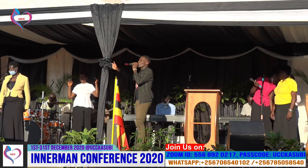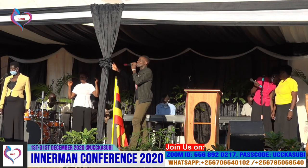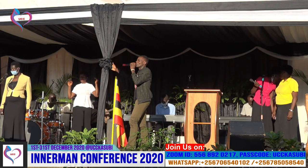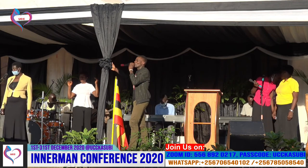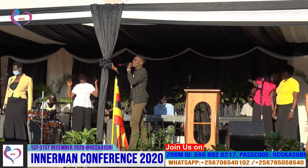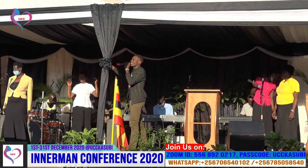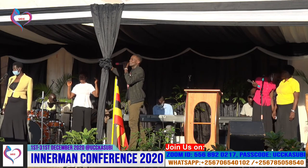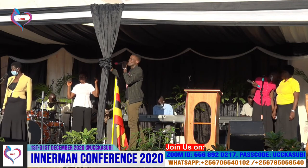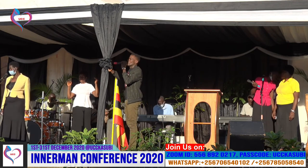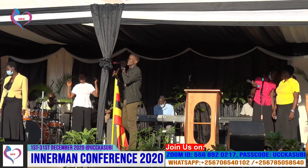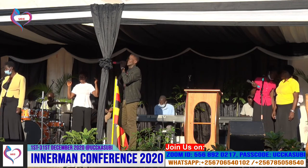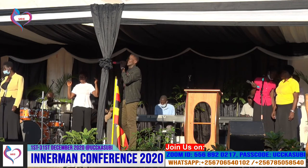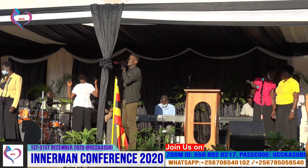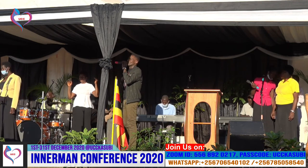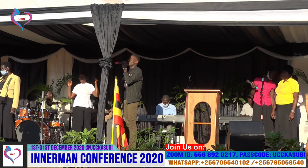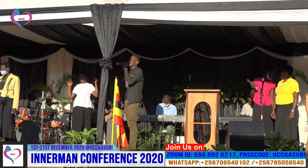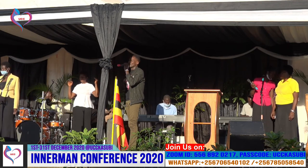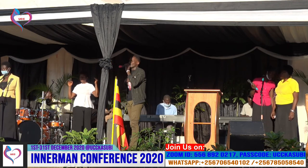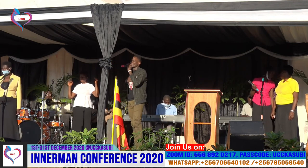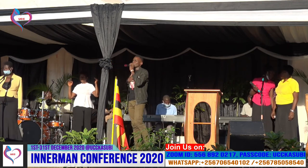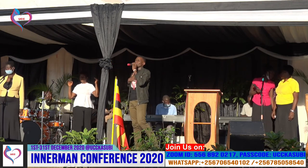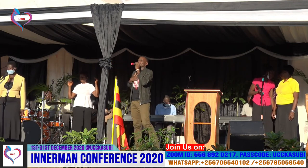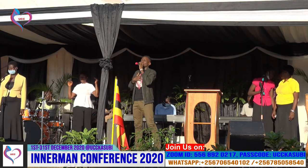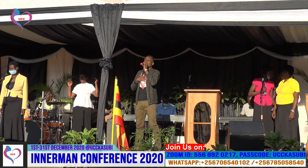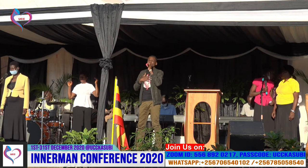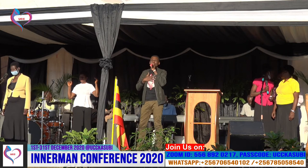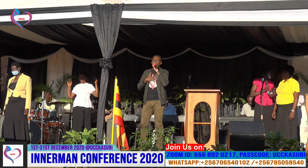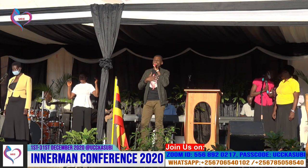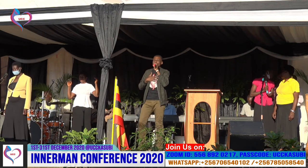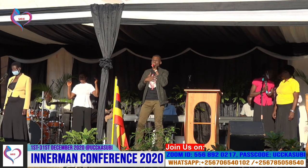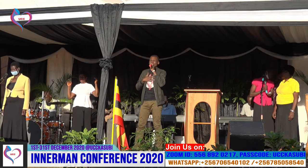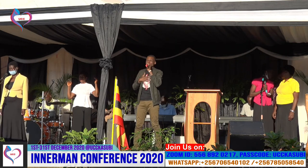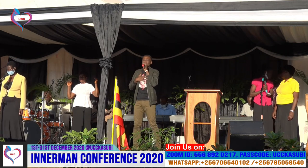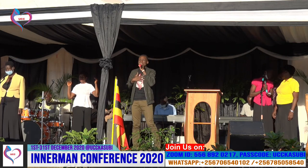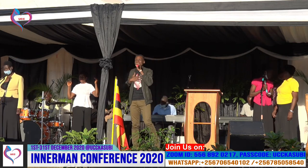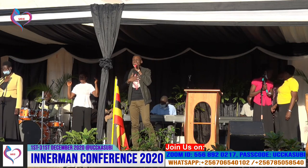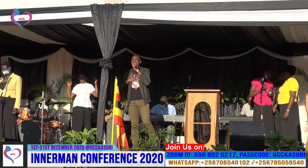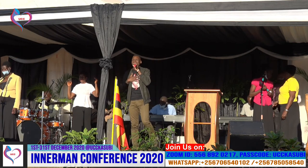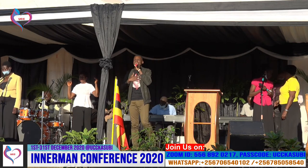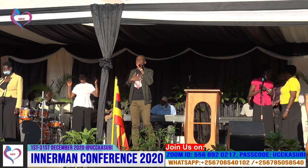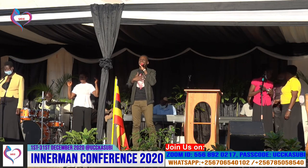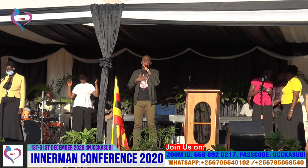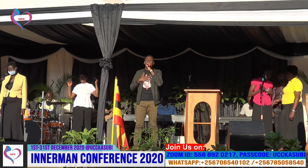Gwasobola okukwata ku bukakanyavu bw'omutima gwange mukama. Gwasobola okungonza.